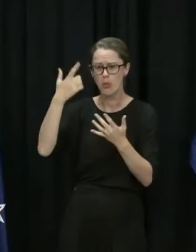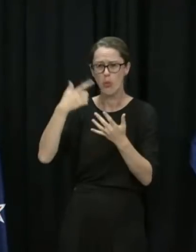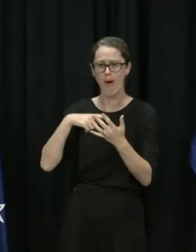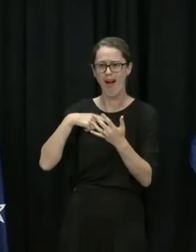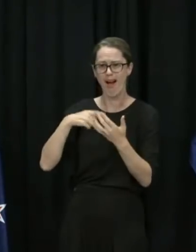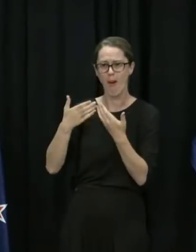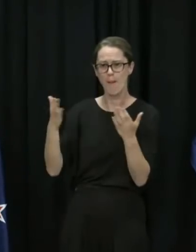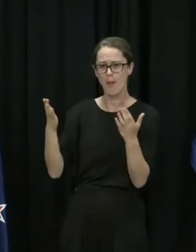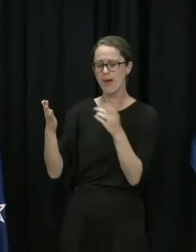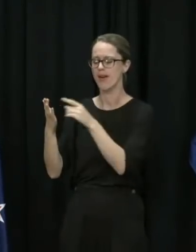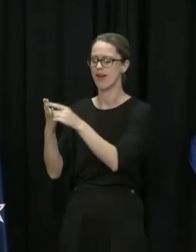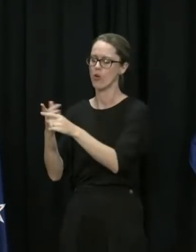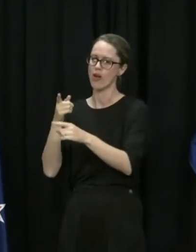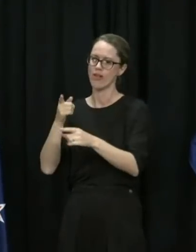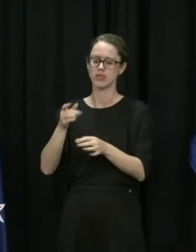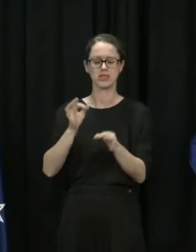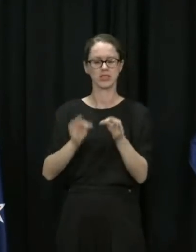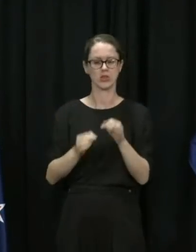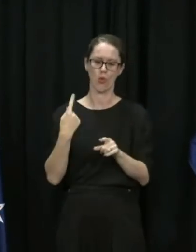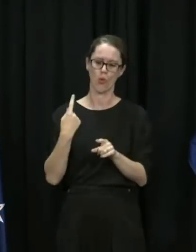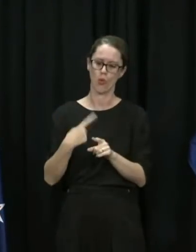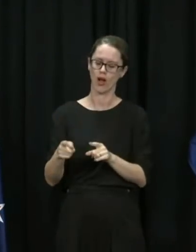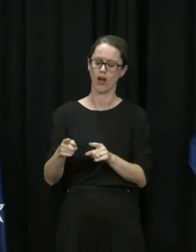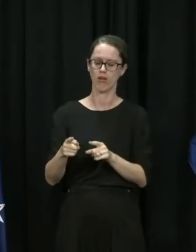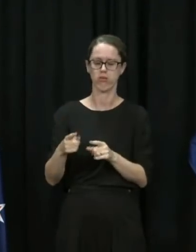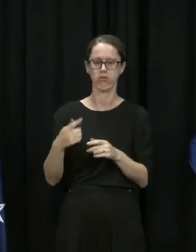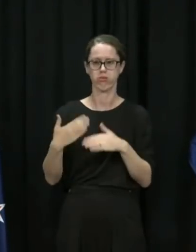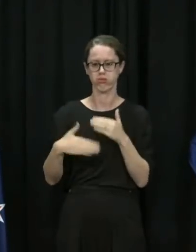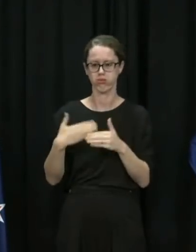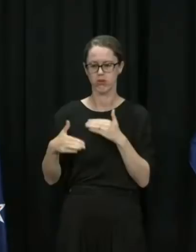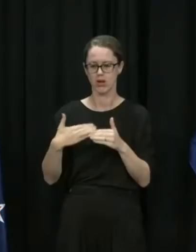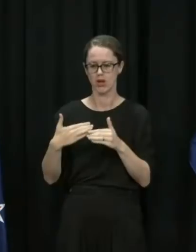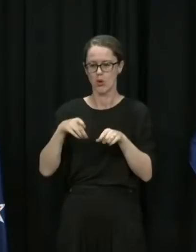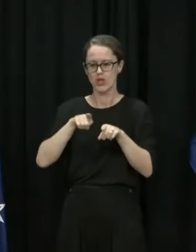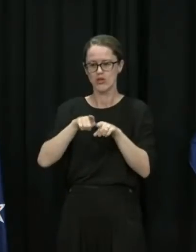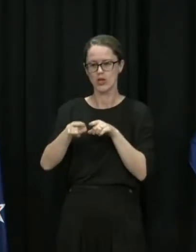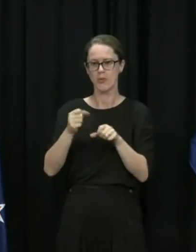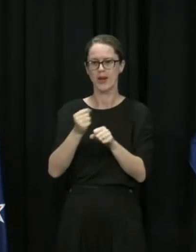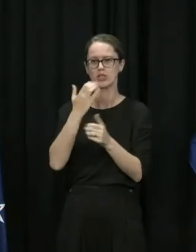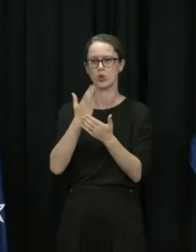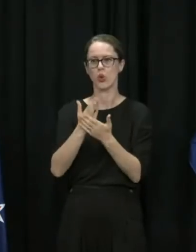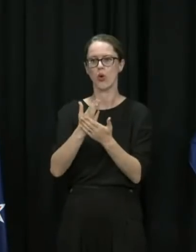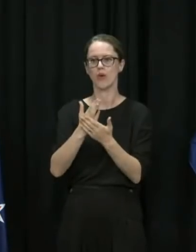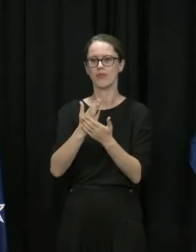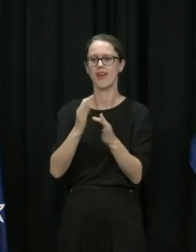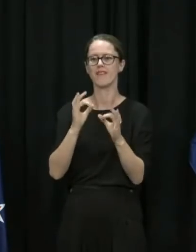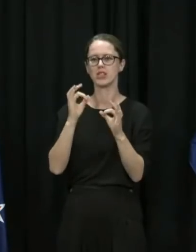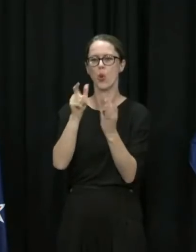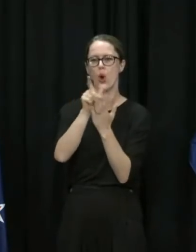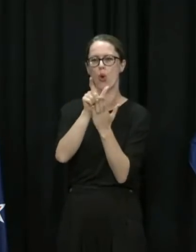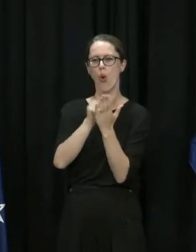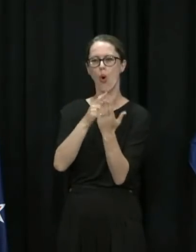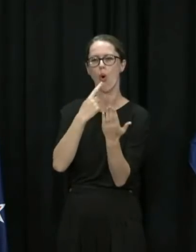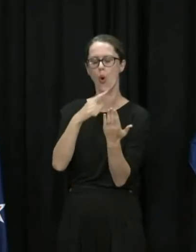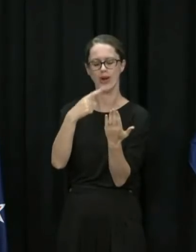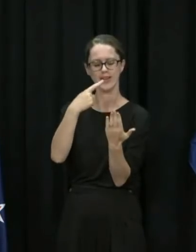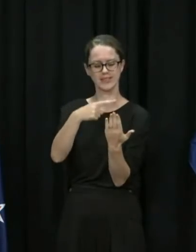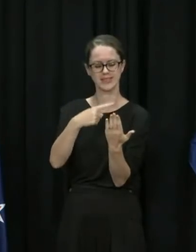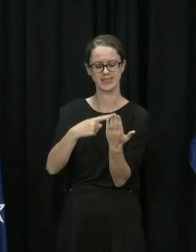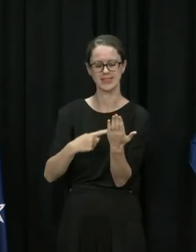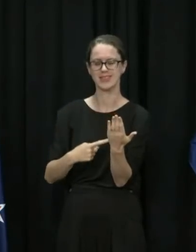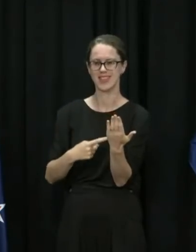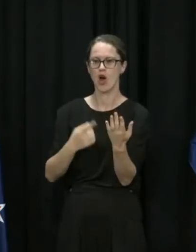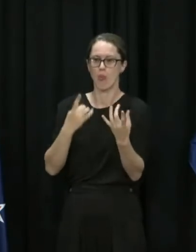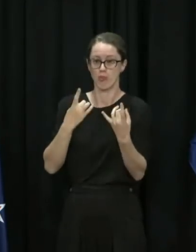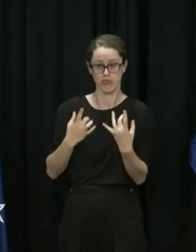quite rapid turnaround and done so with the ability to get our orders in place so that we can actually mandate what we're asking the New Zealand